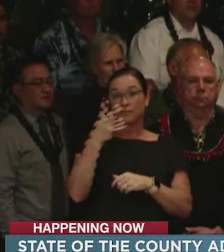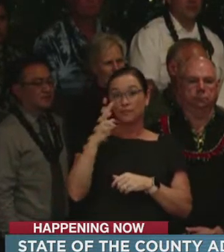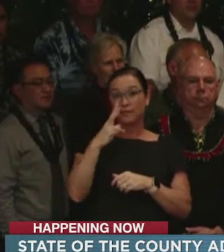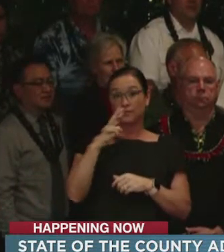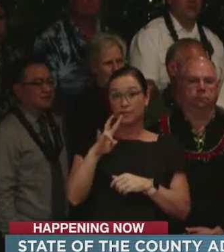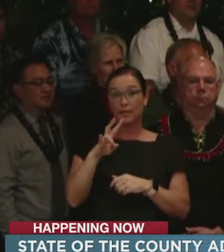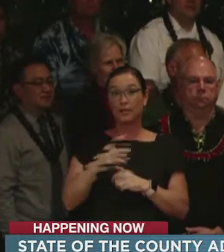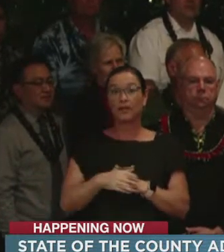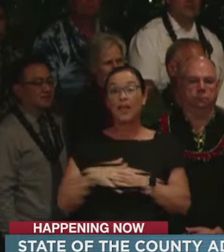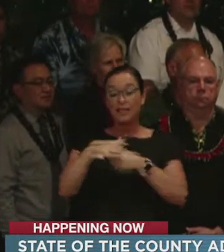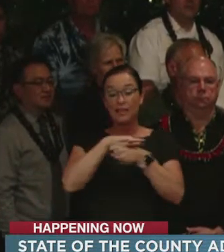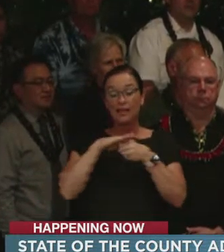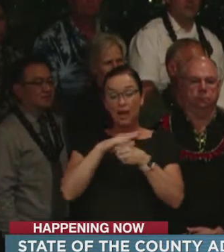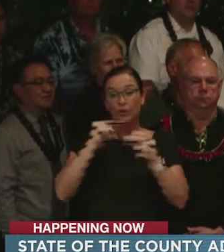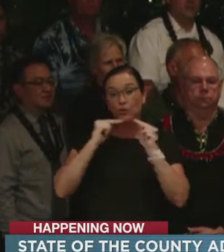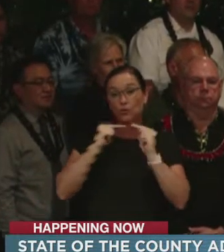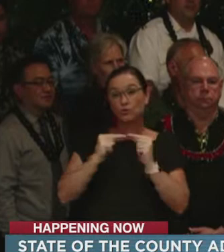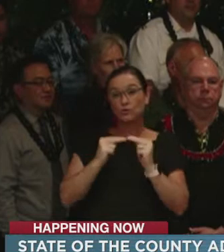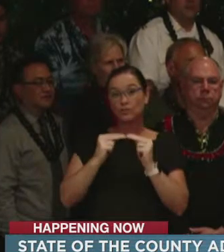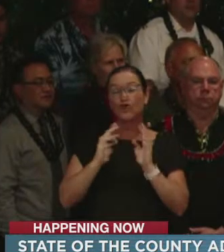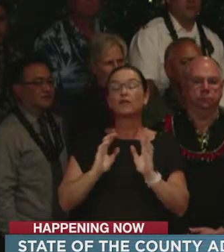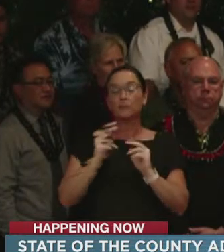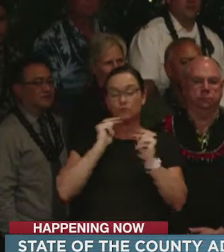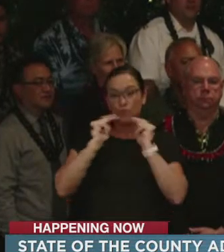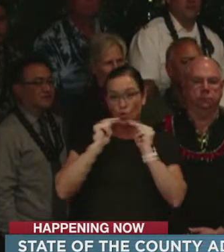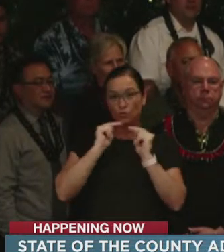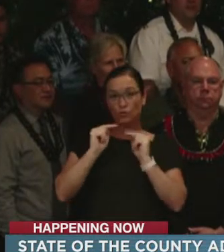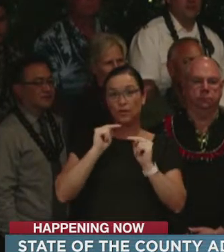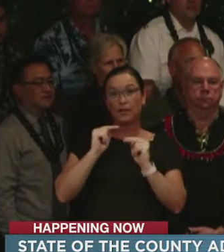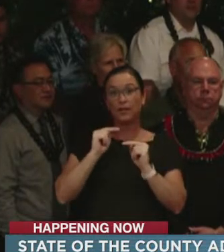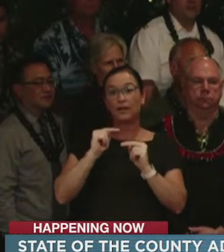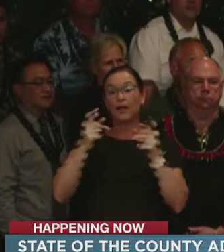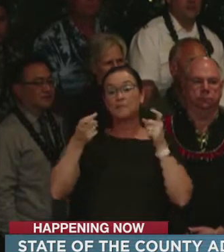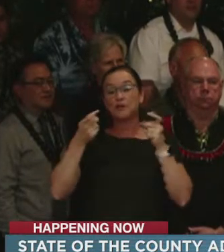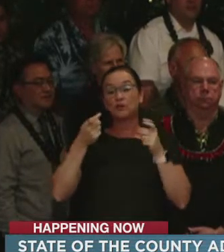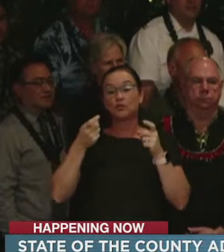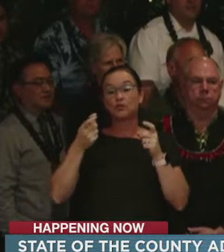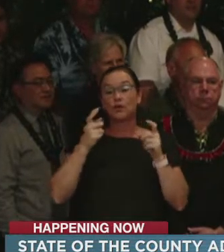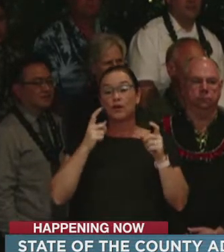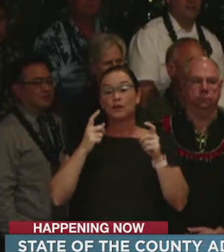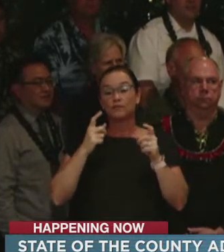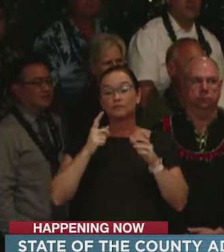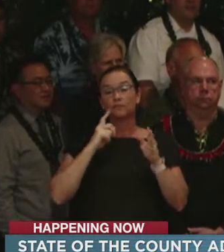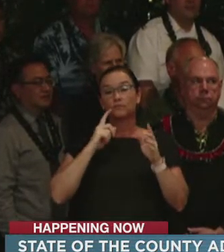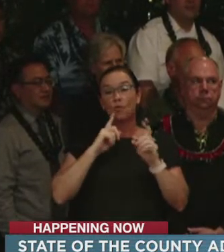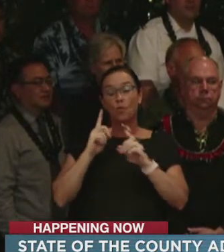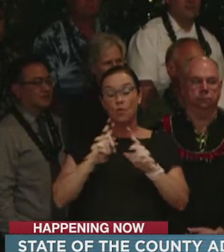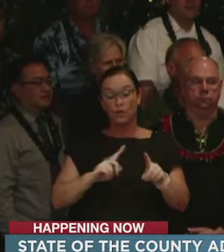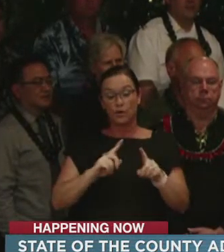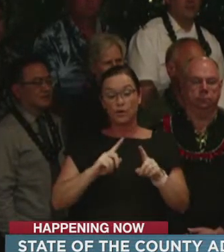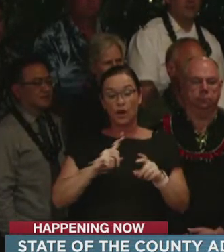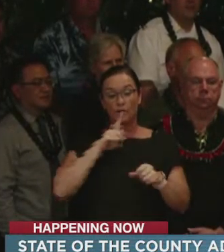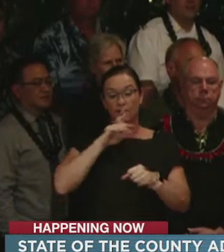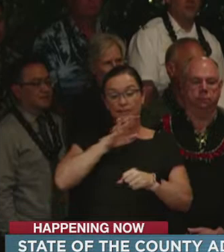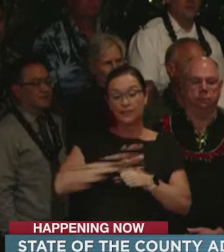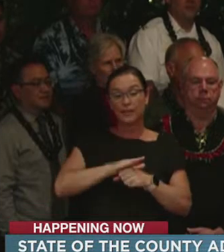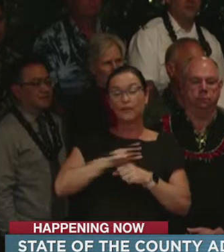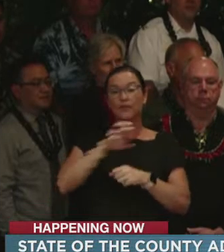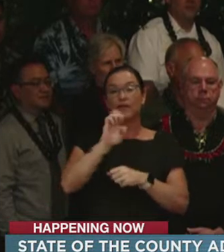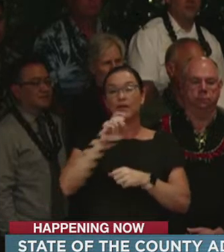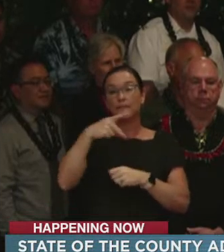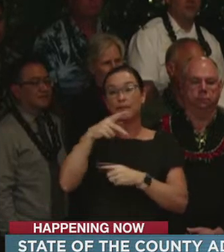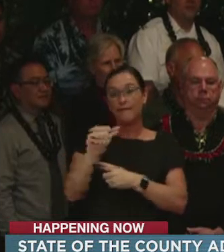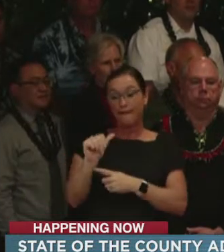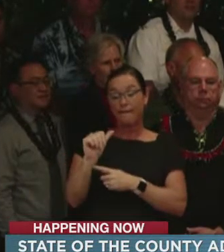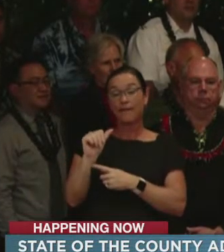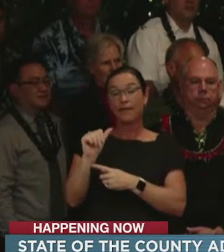the county negotiated administrative order on consent with the Environmental Protection Agency to